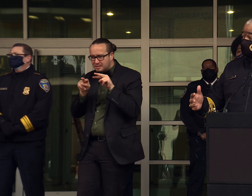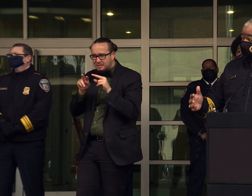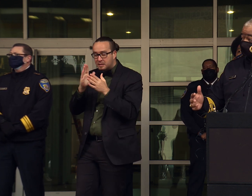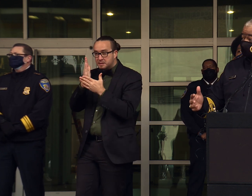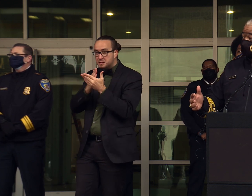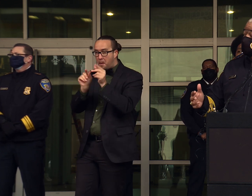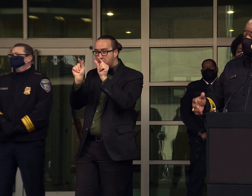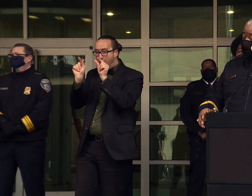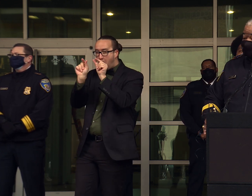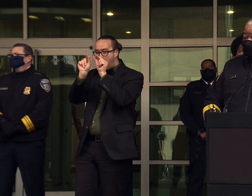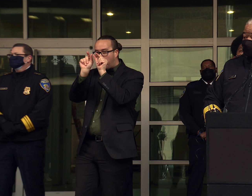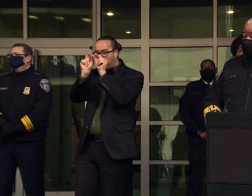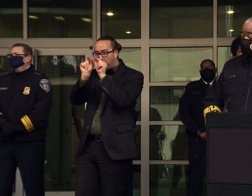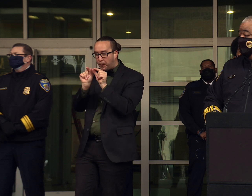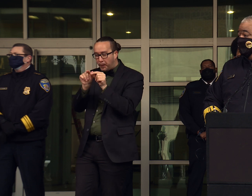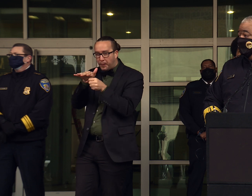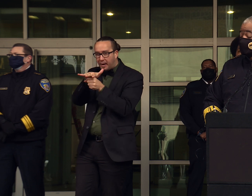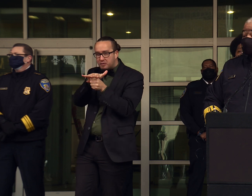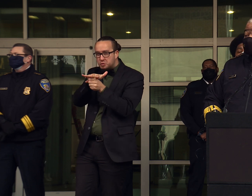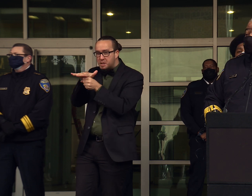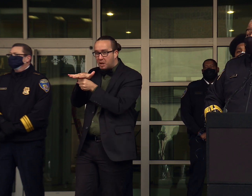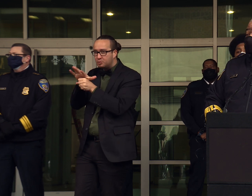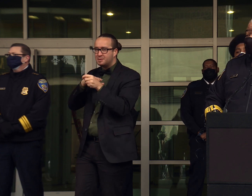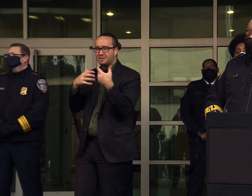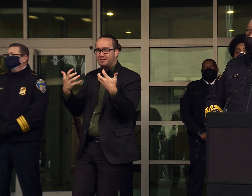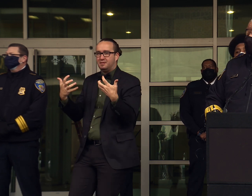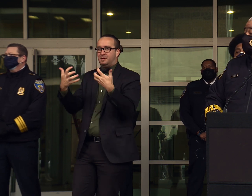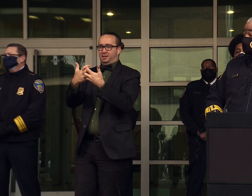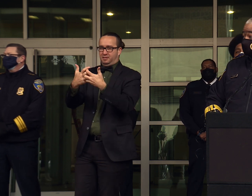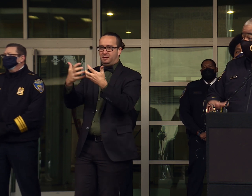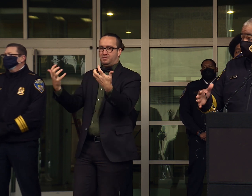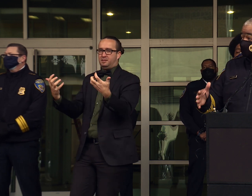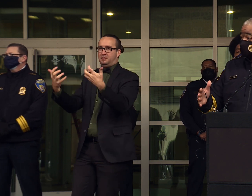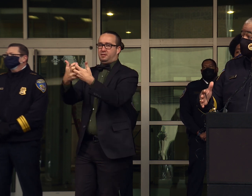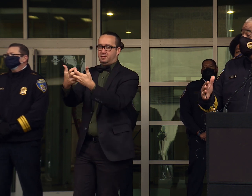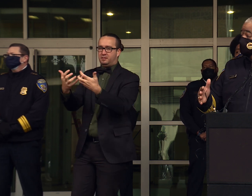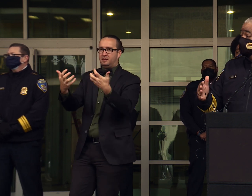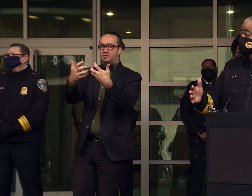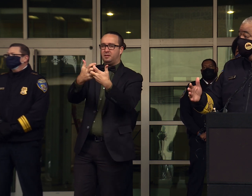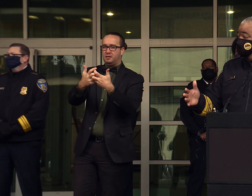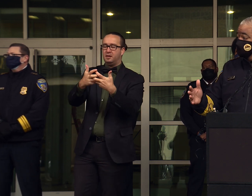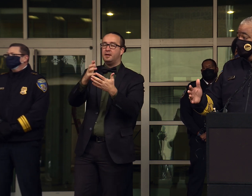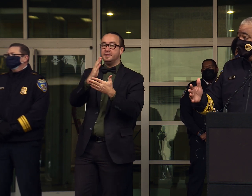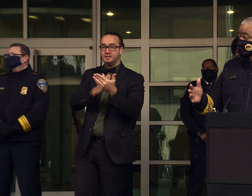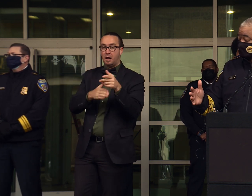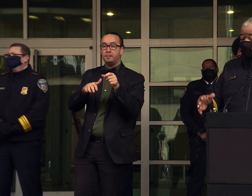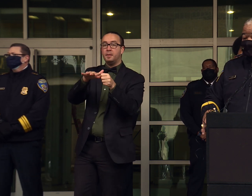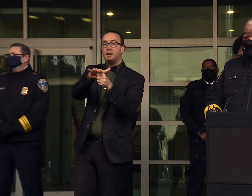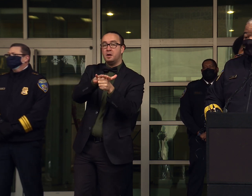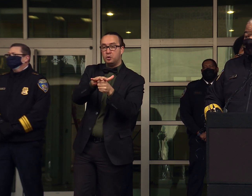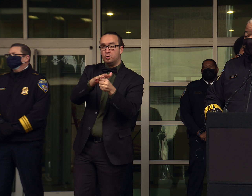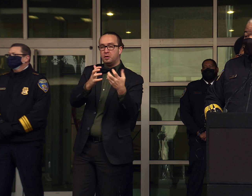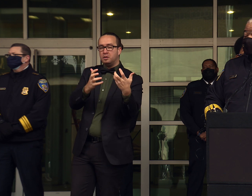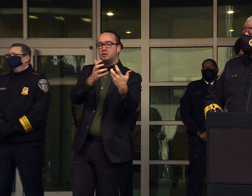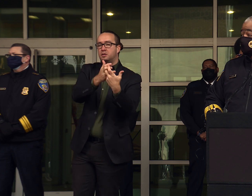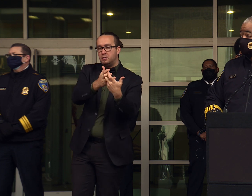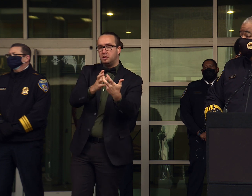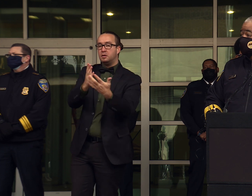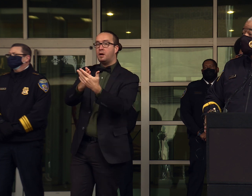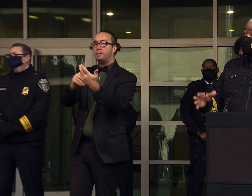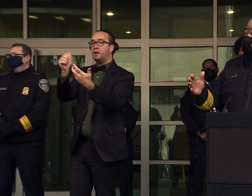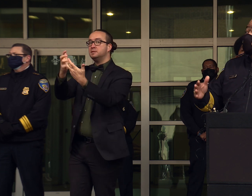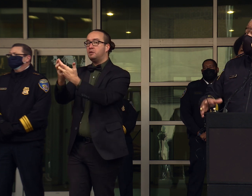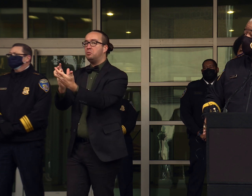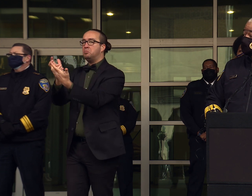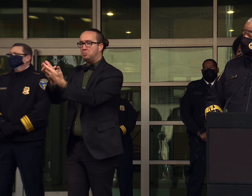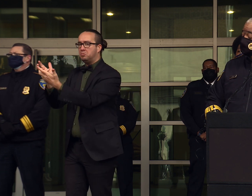some displacement. We took that into account. And there are some zones that over the past 18 months, more recently, either did